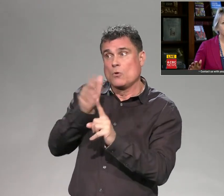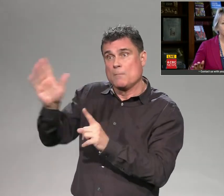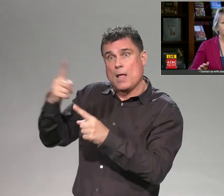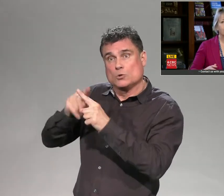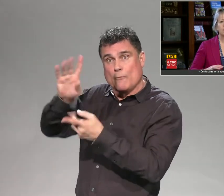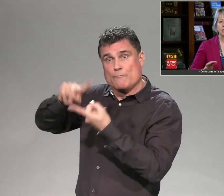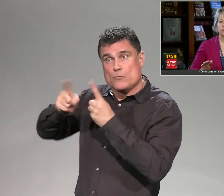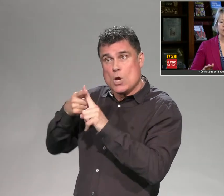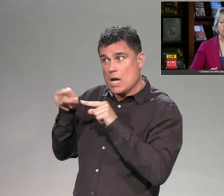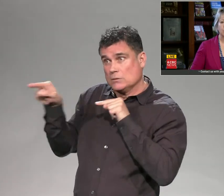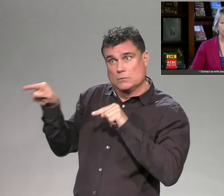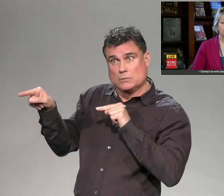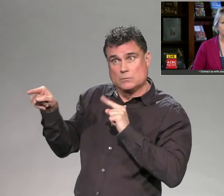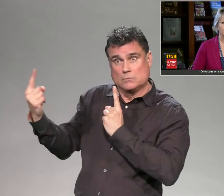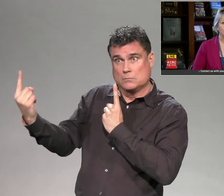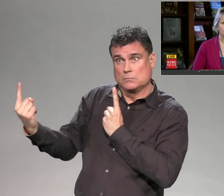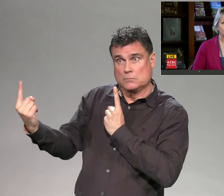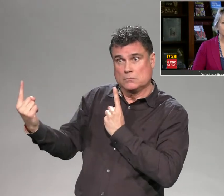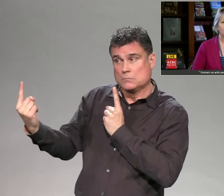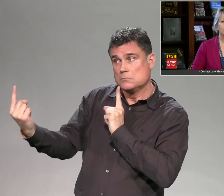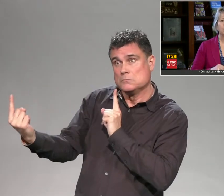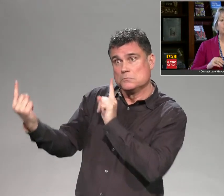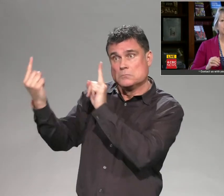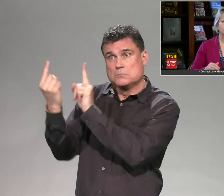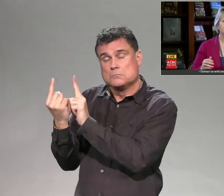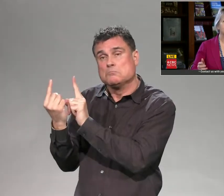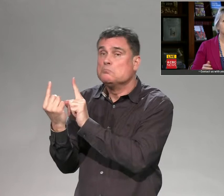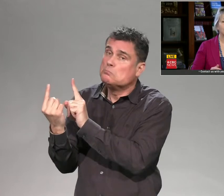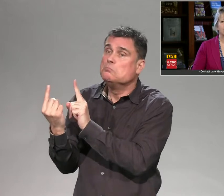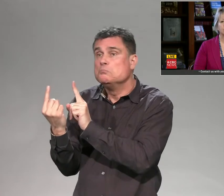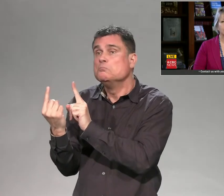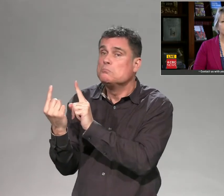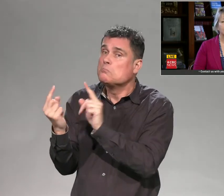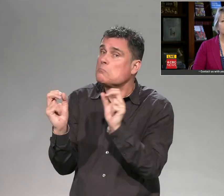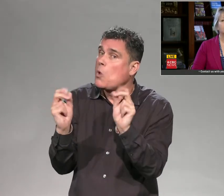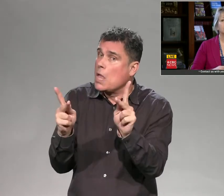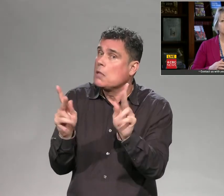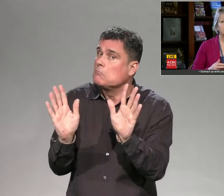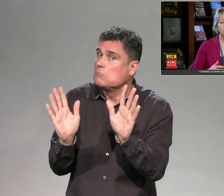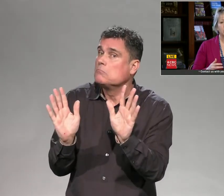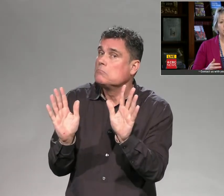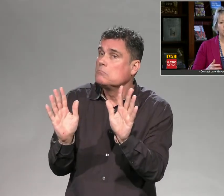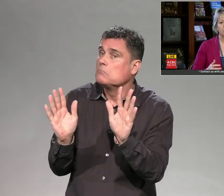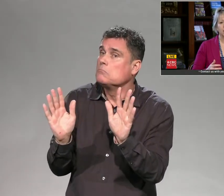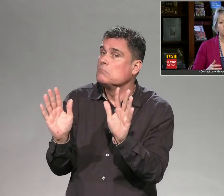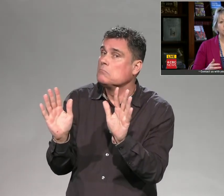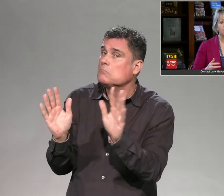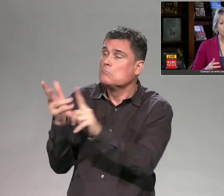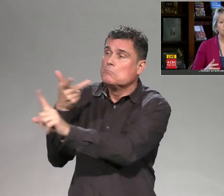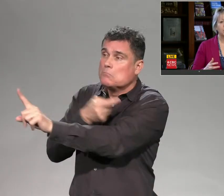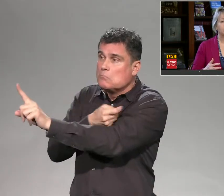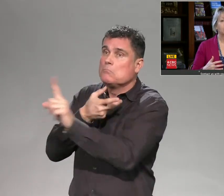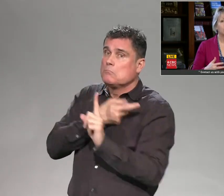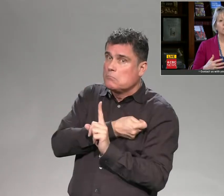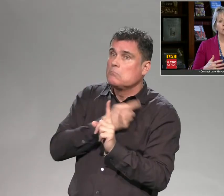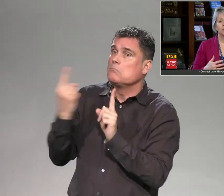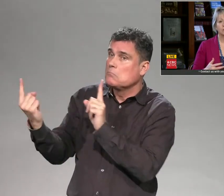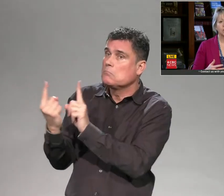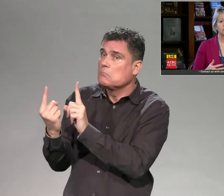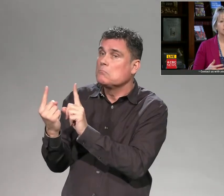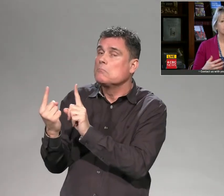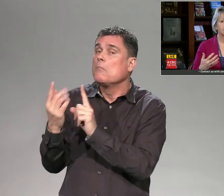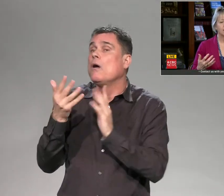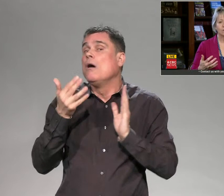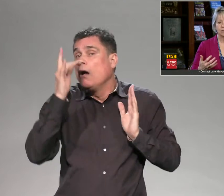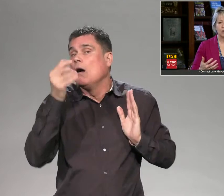near future, that's going to be really important. But we will get to a place where there's enough people immunized, particularly people who are most